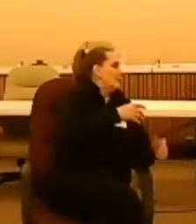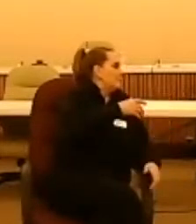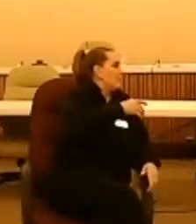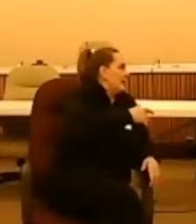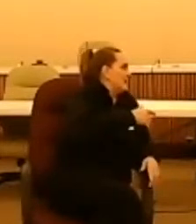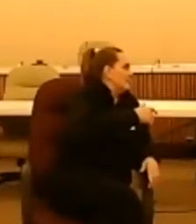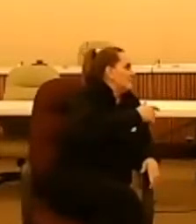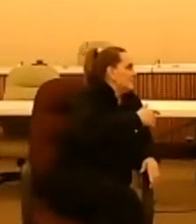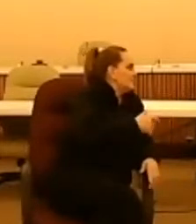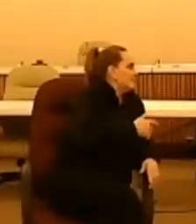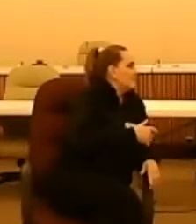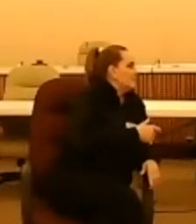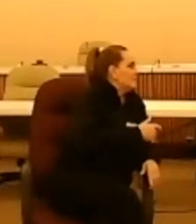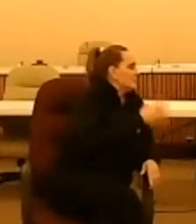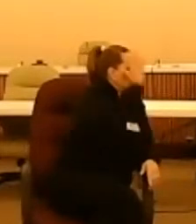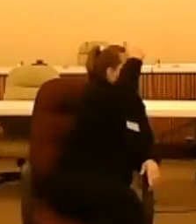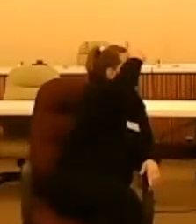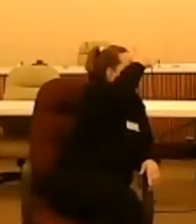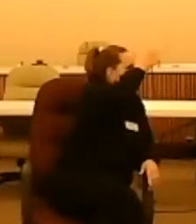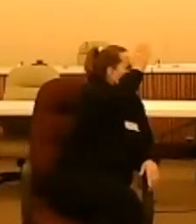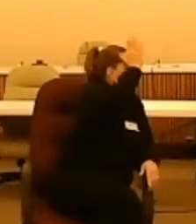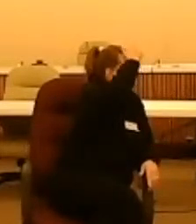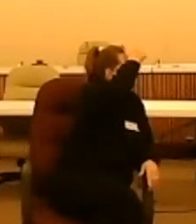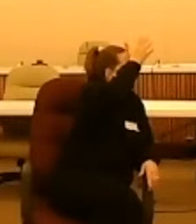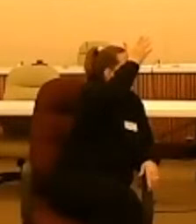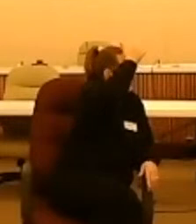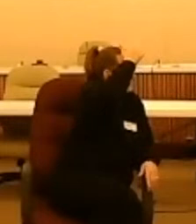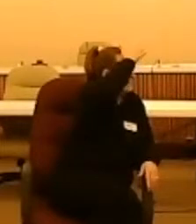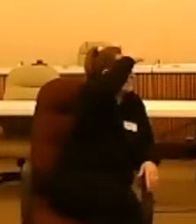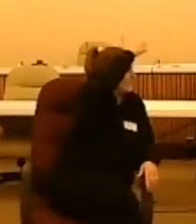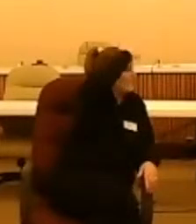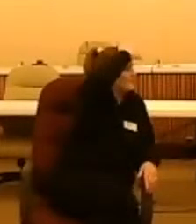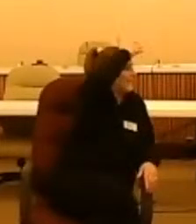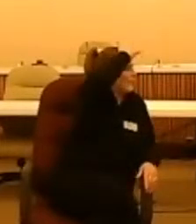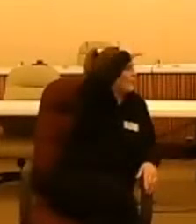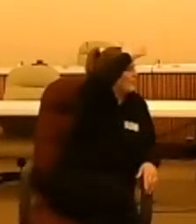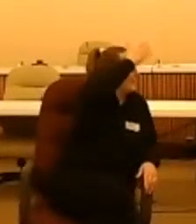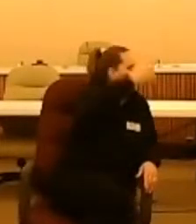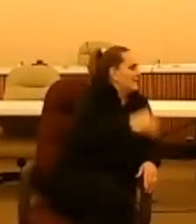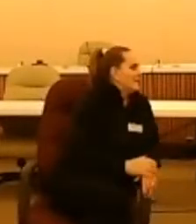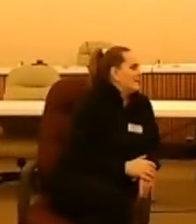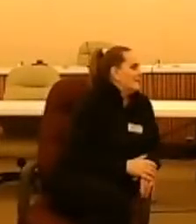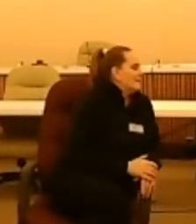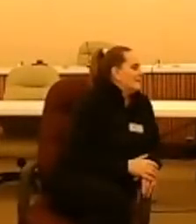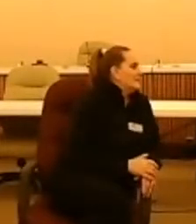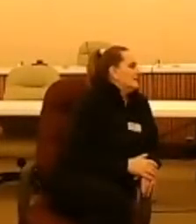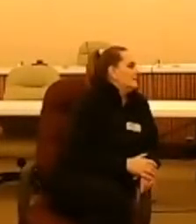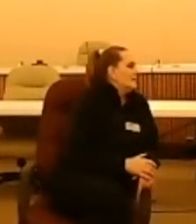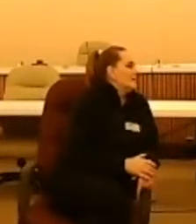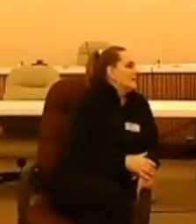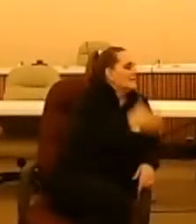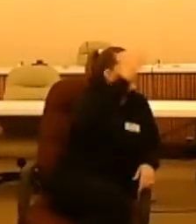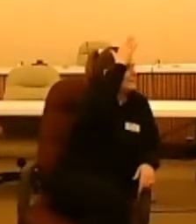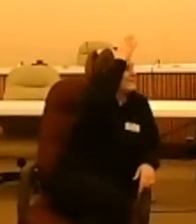Yeah. That's a Trump sign. Really? Yeah. Oh.